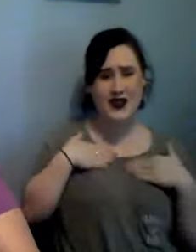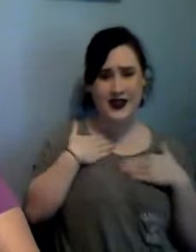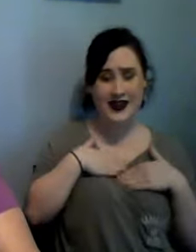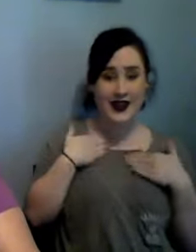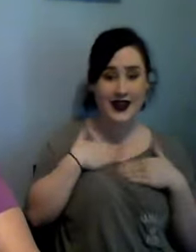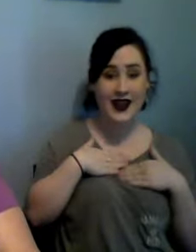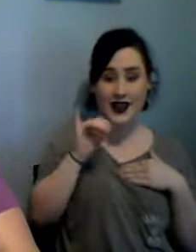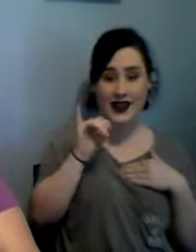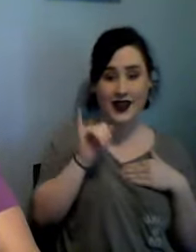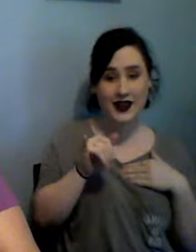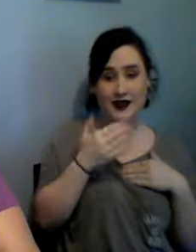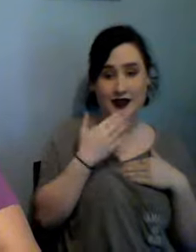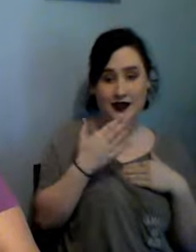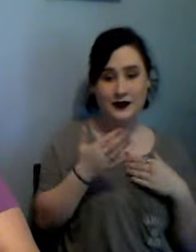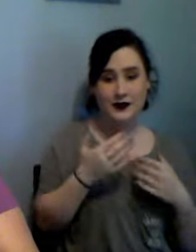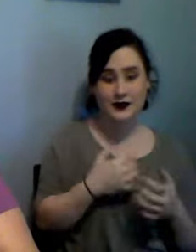uh